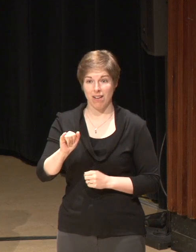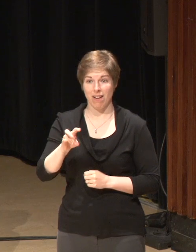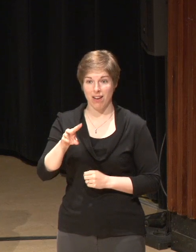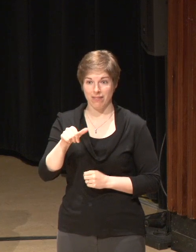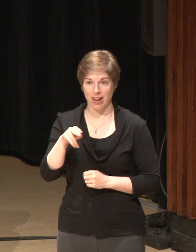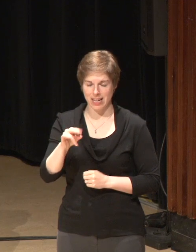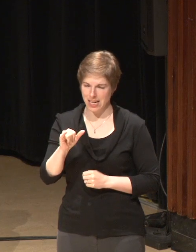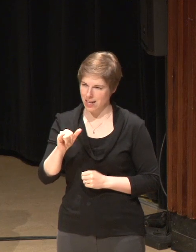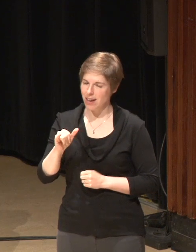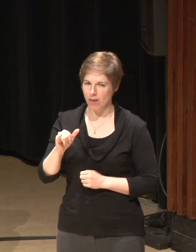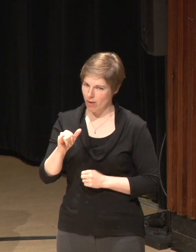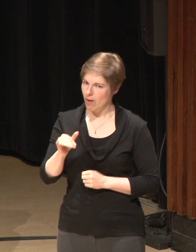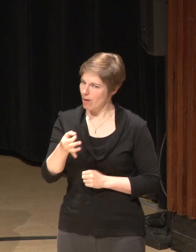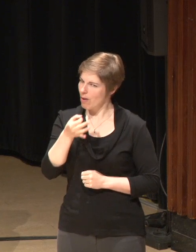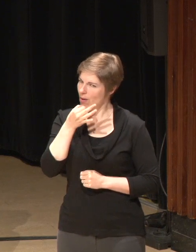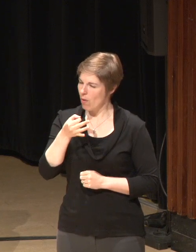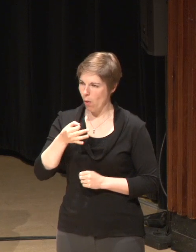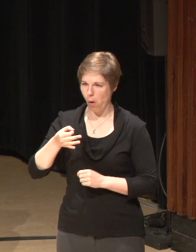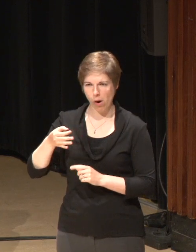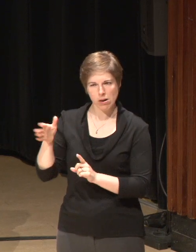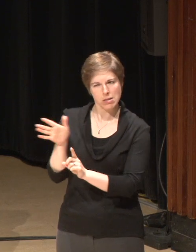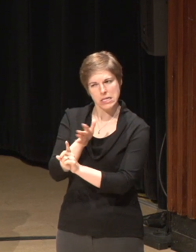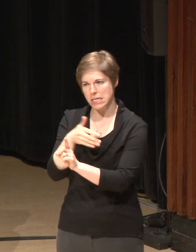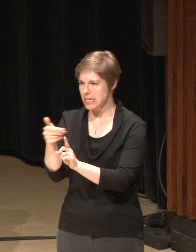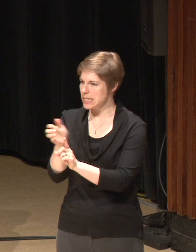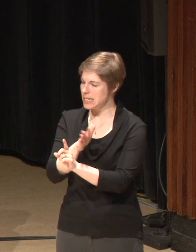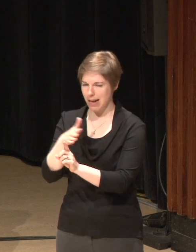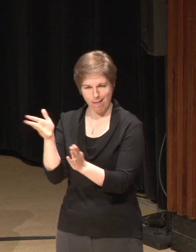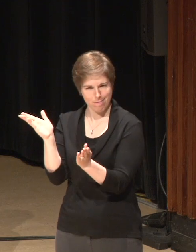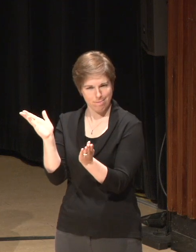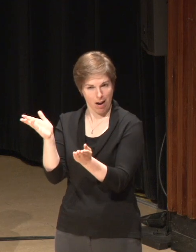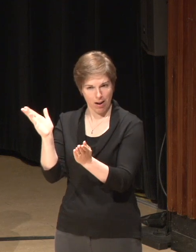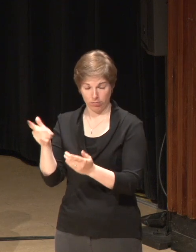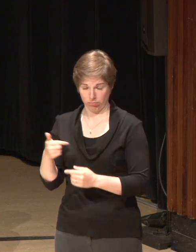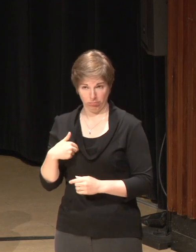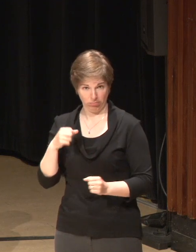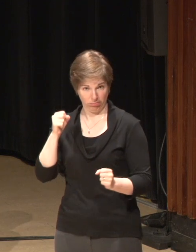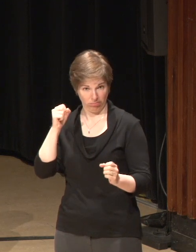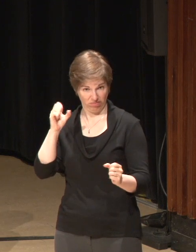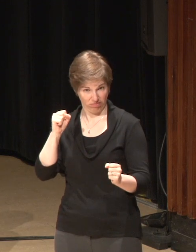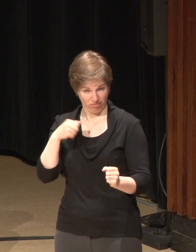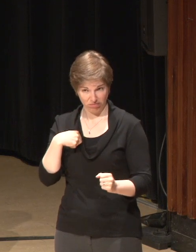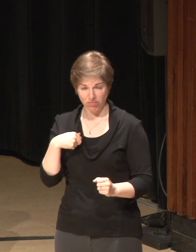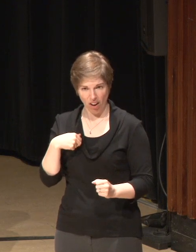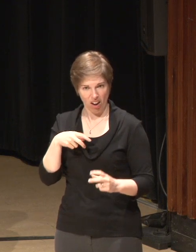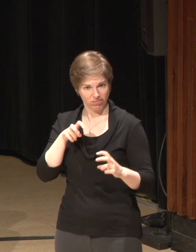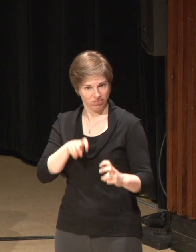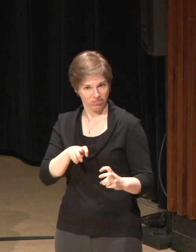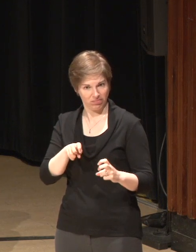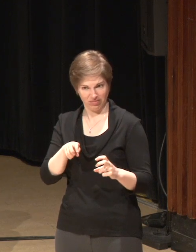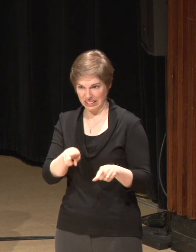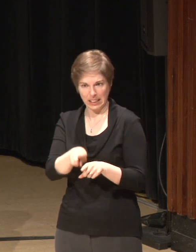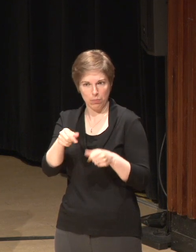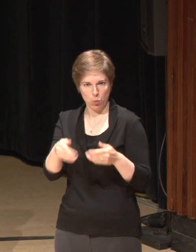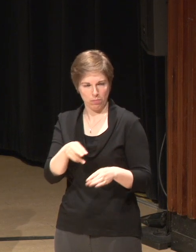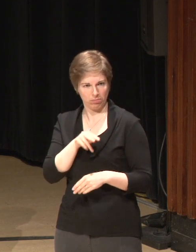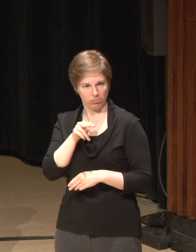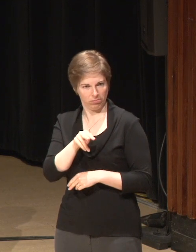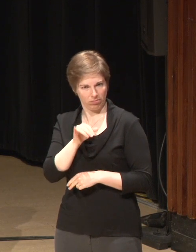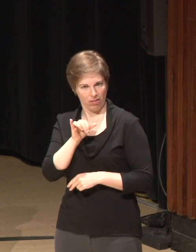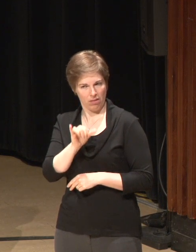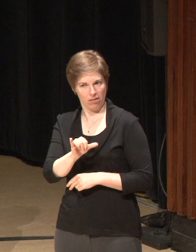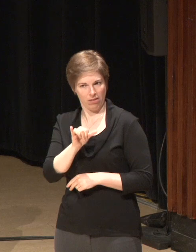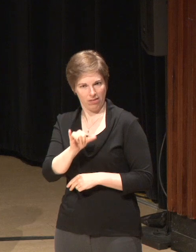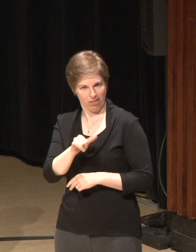was amazing to see him do that. I sat in the room quite often with him as he did it, that it was